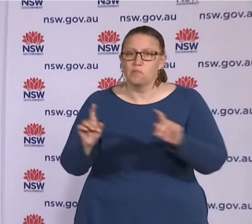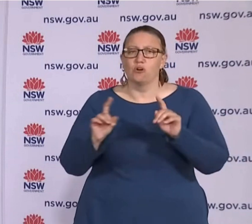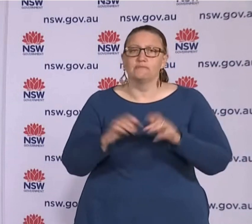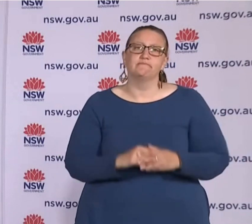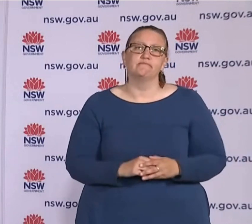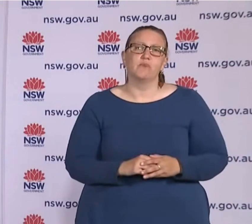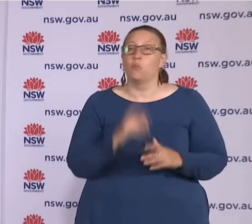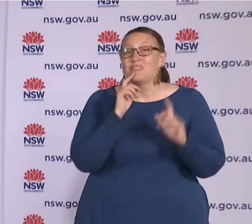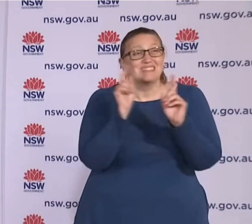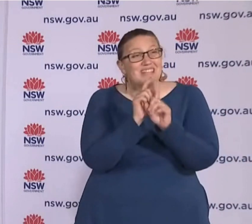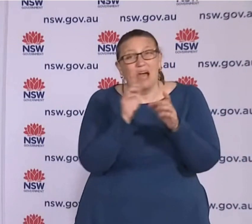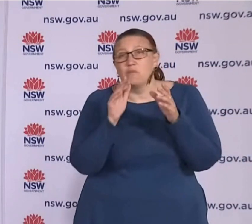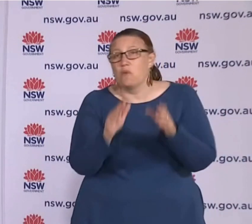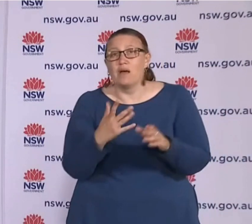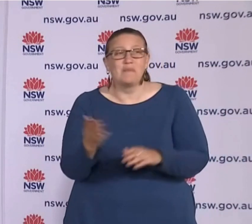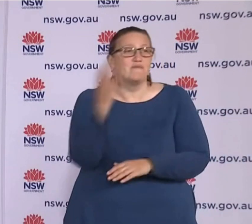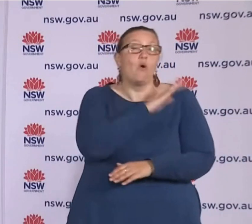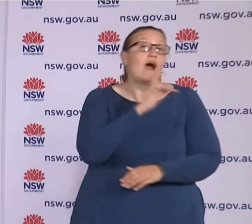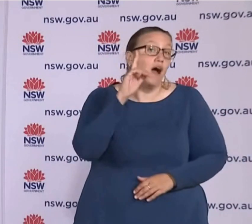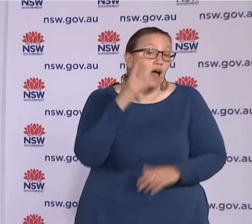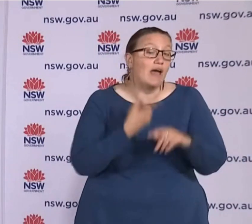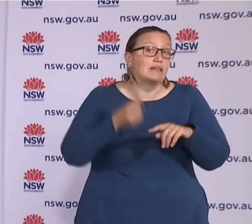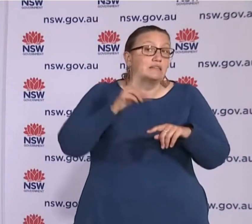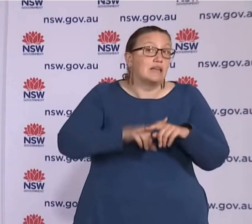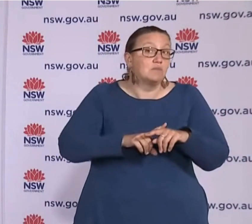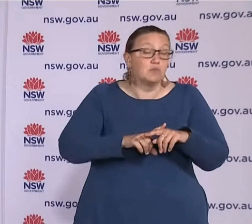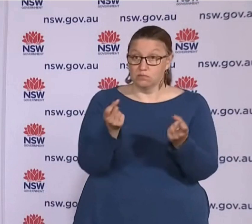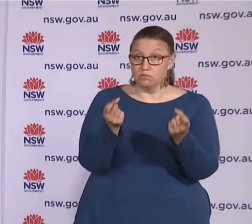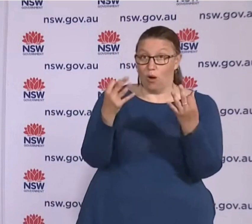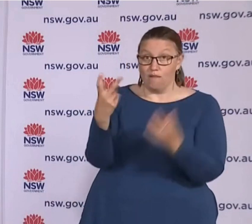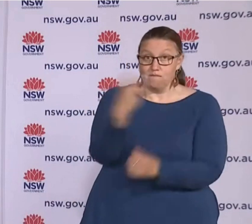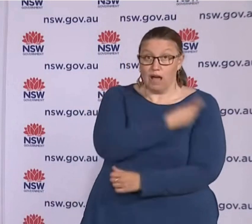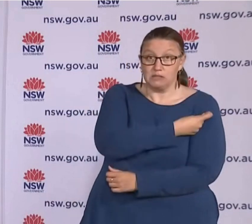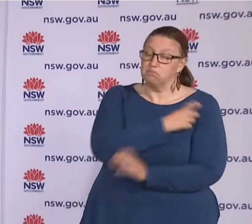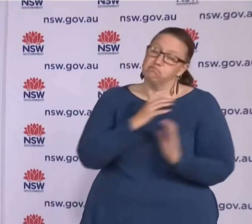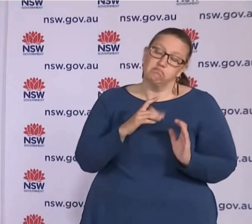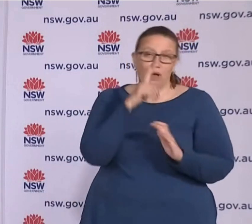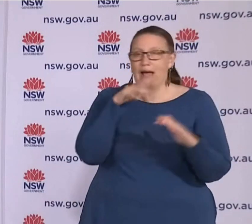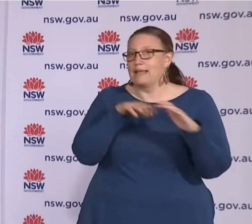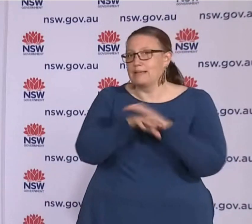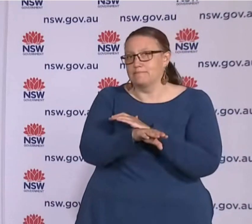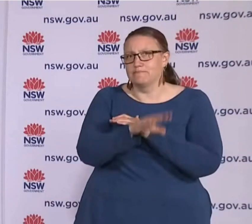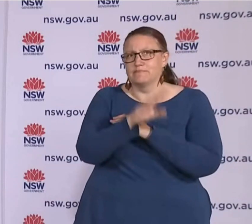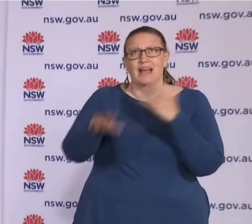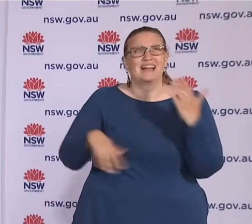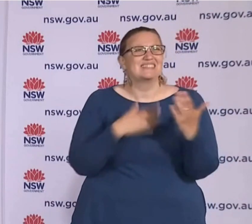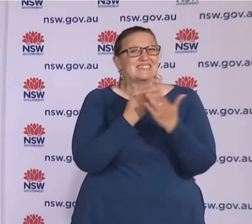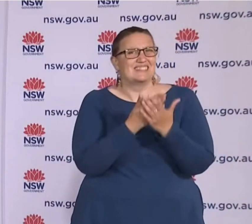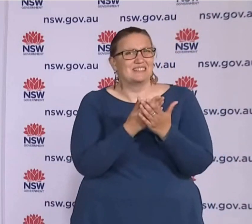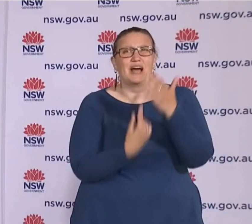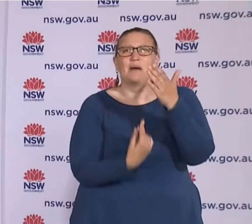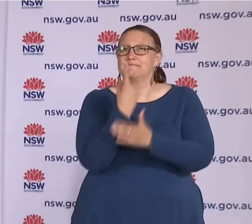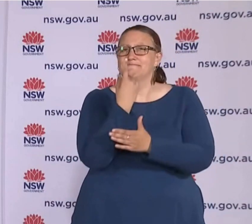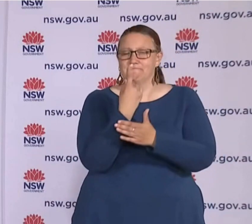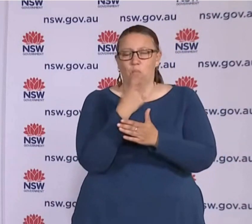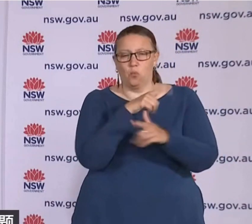attending those venues until a period of time which the government, based on the health advice, will determine. Last week you need to seek